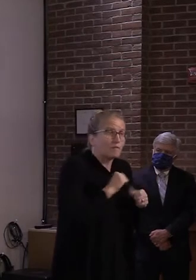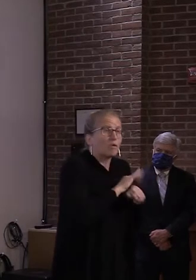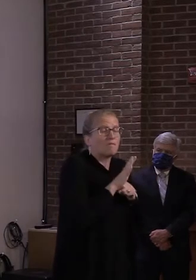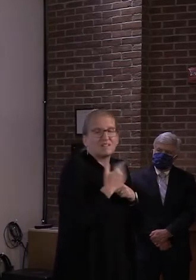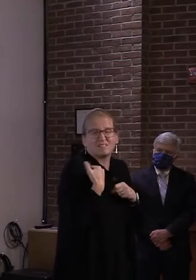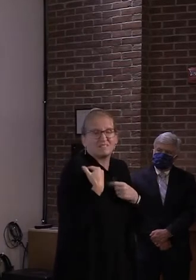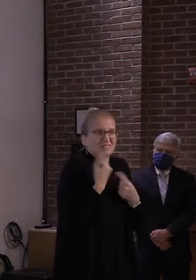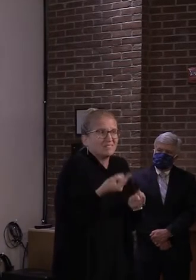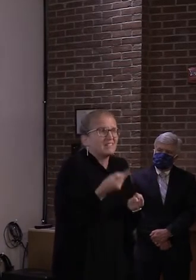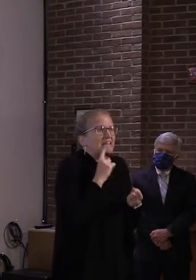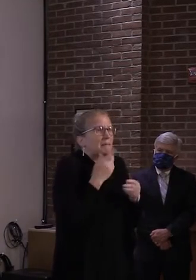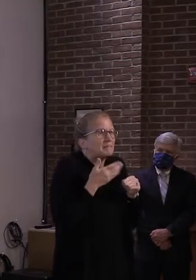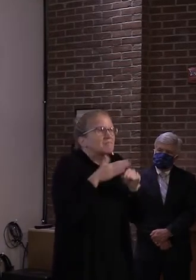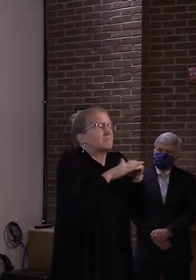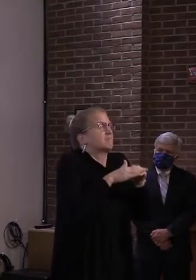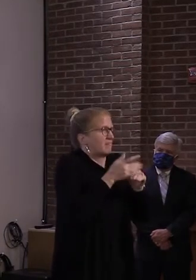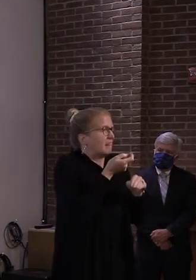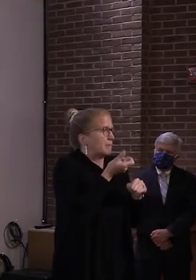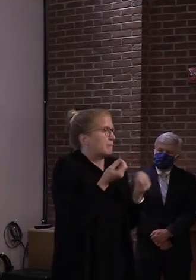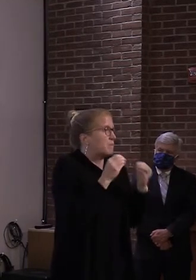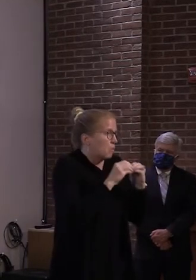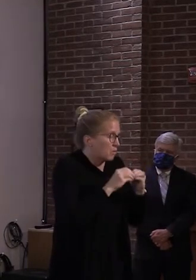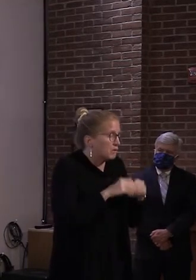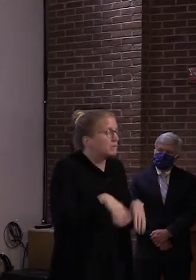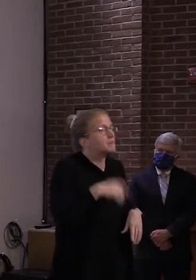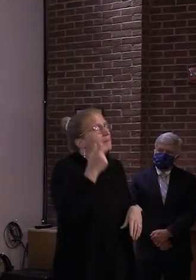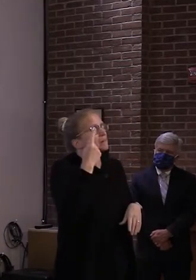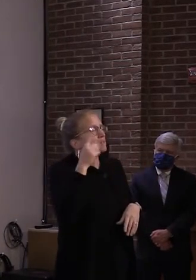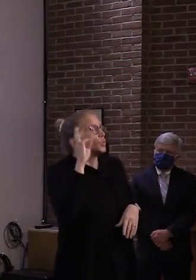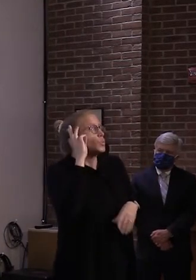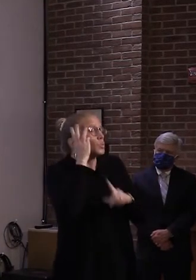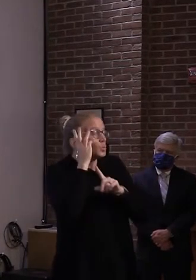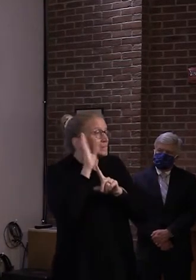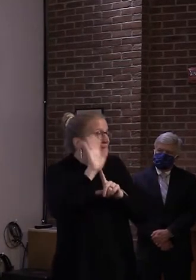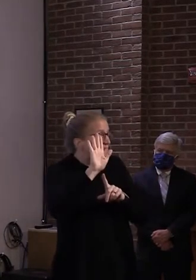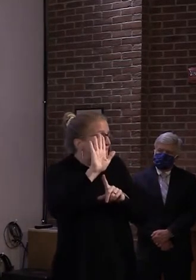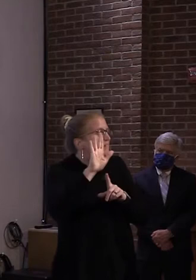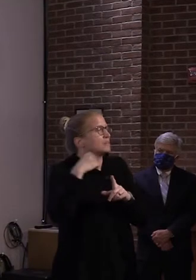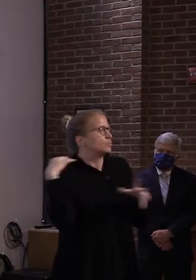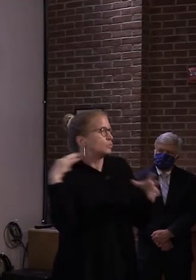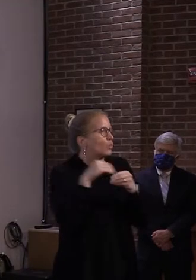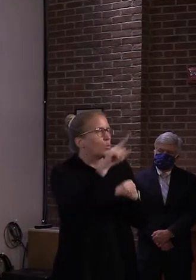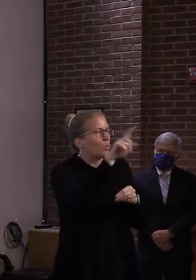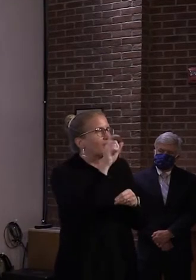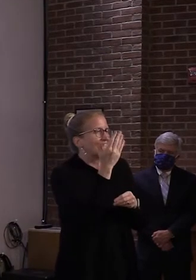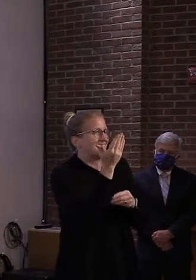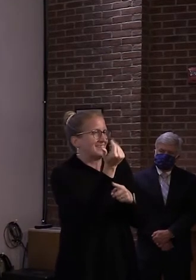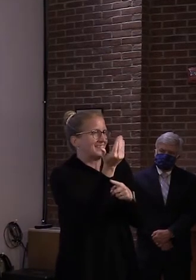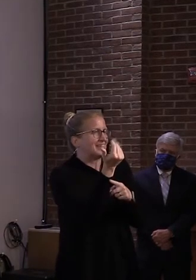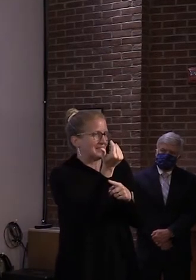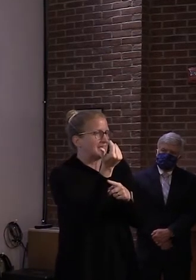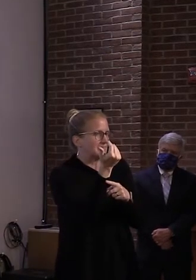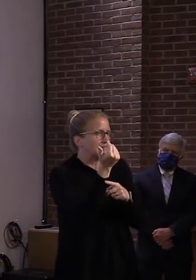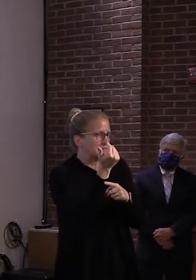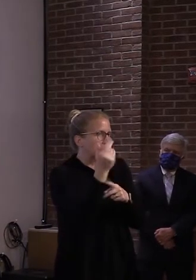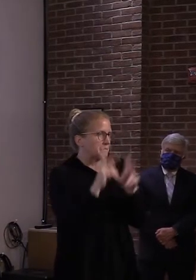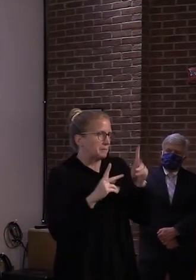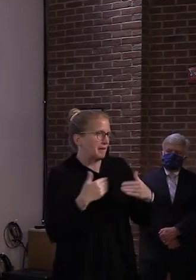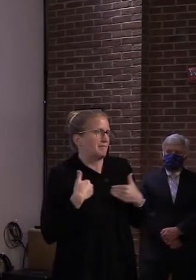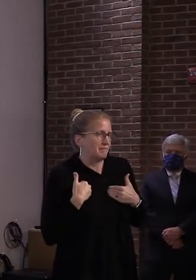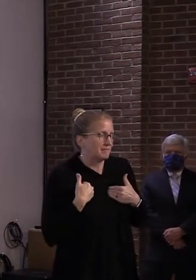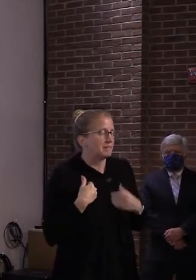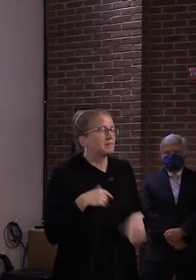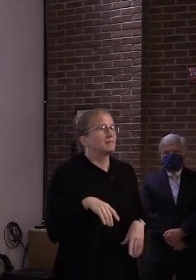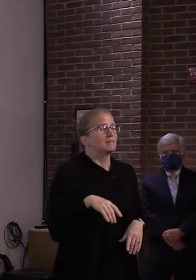the Winooski-Burlington outbreak is at 115 cases. And if you look at that over the course